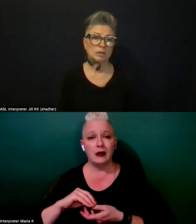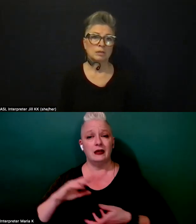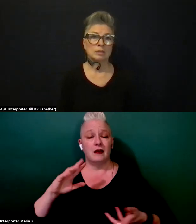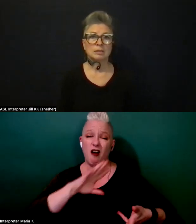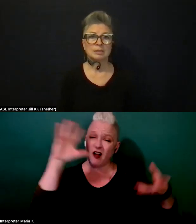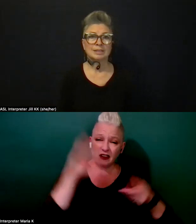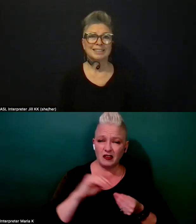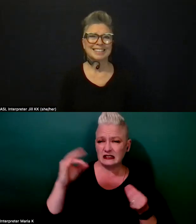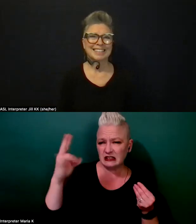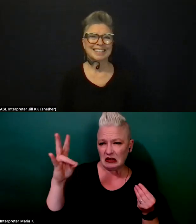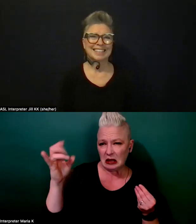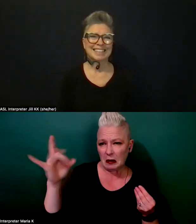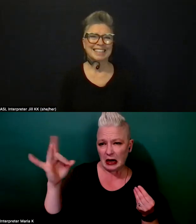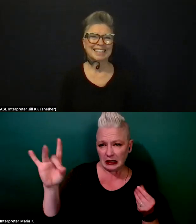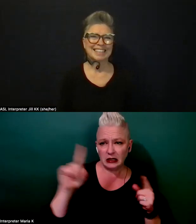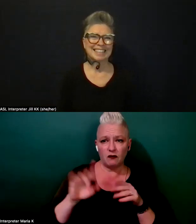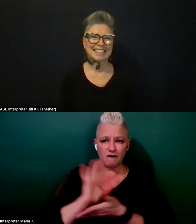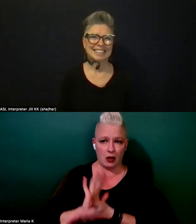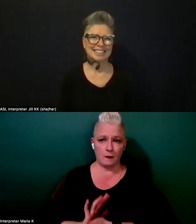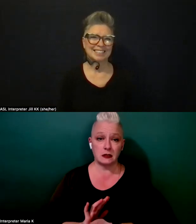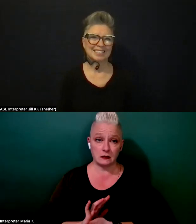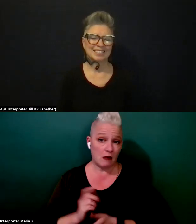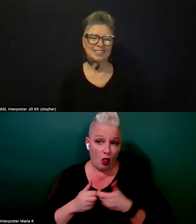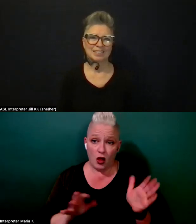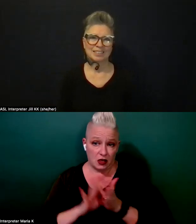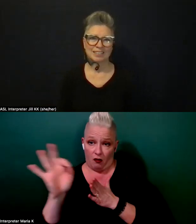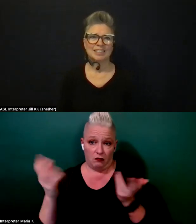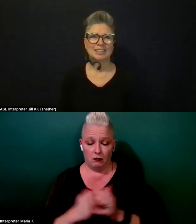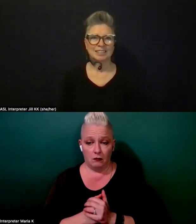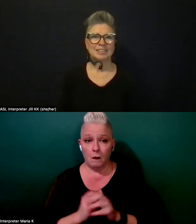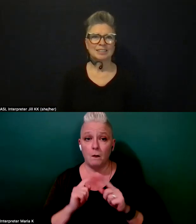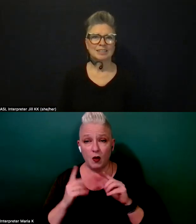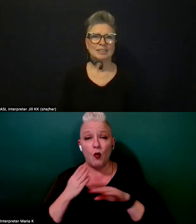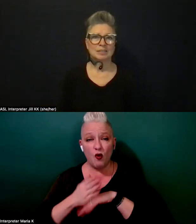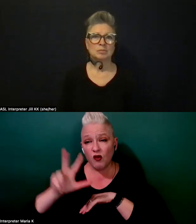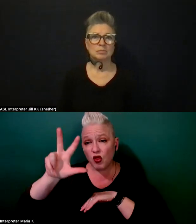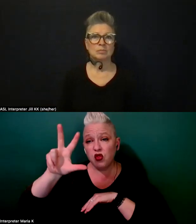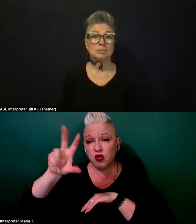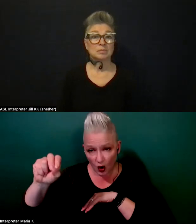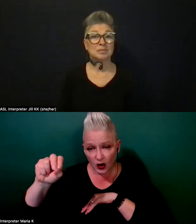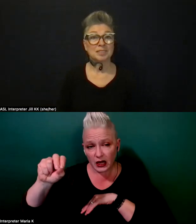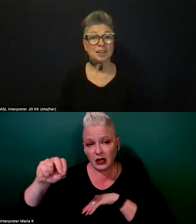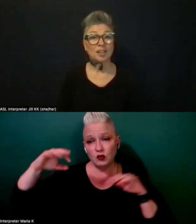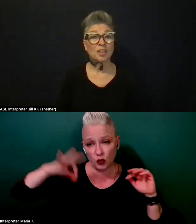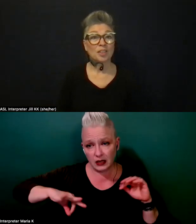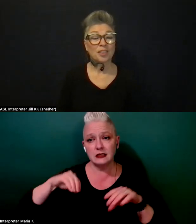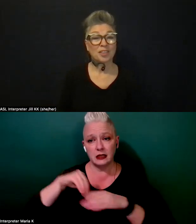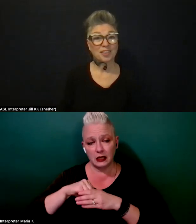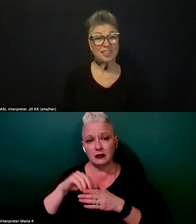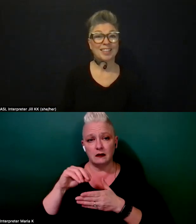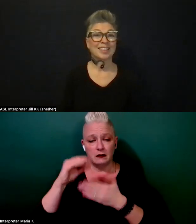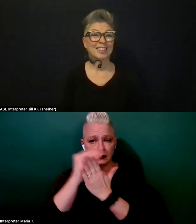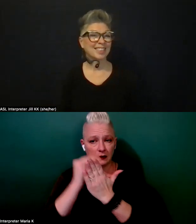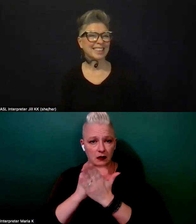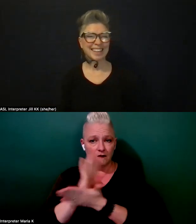films. I don't know, I lose count. But I have over like 30 something credits in film and television. And then you I add had TV. the